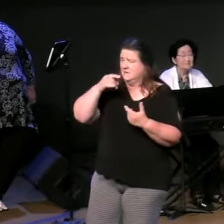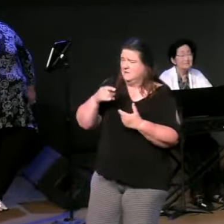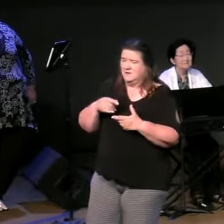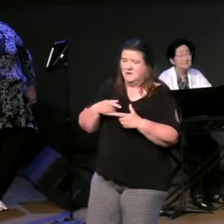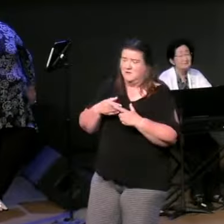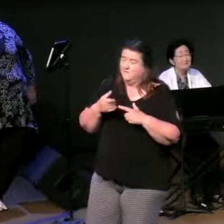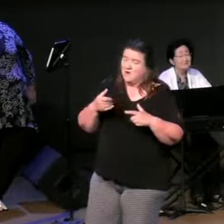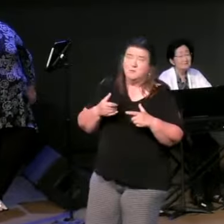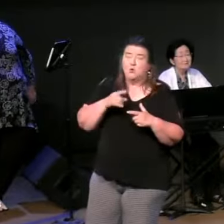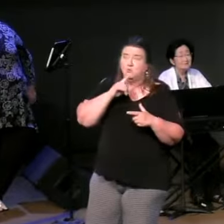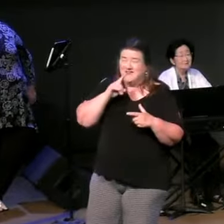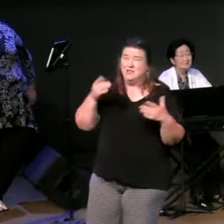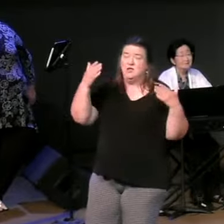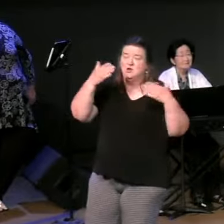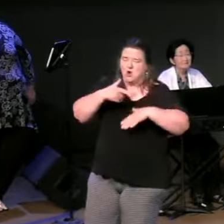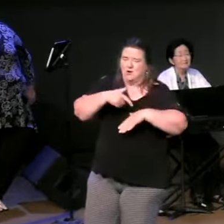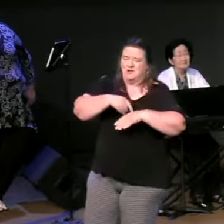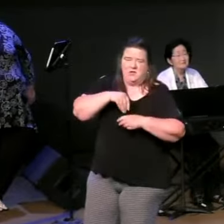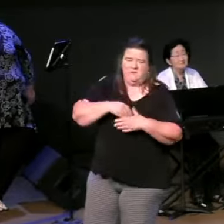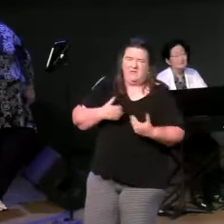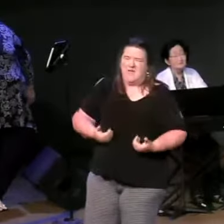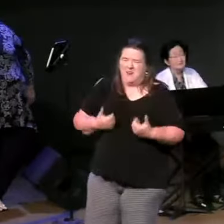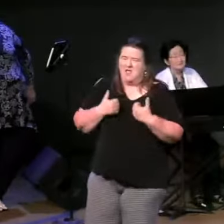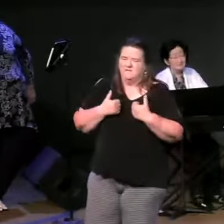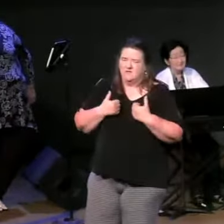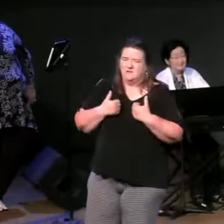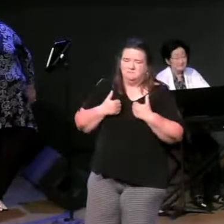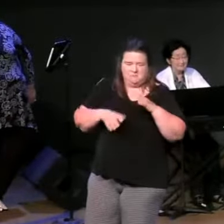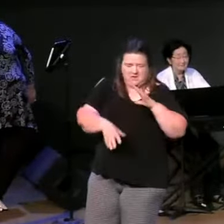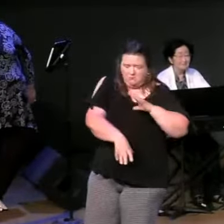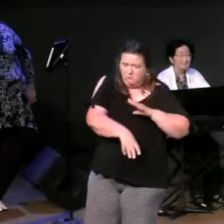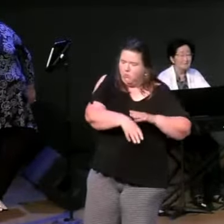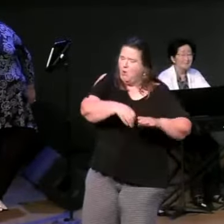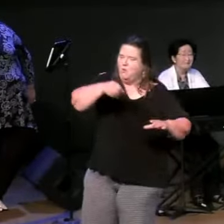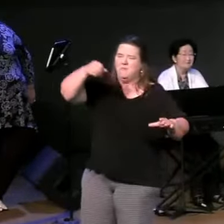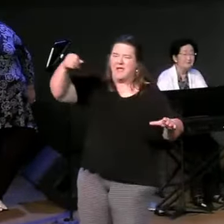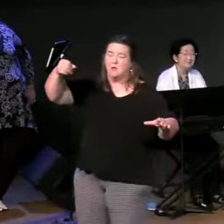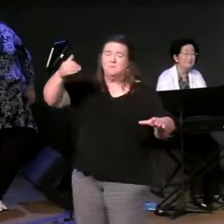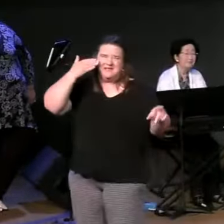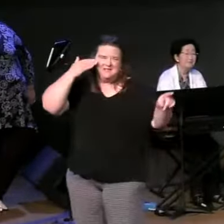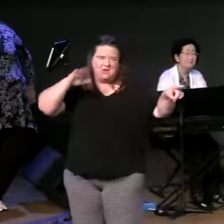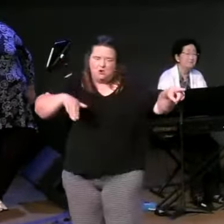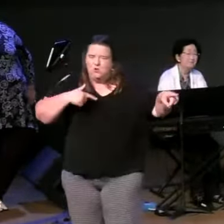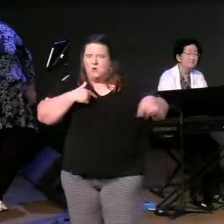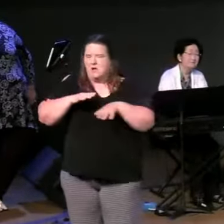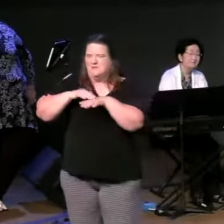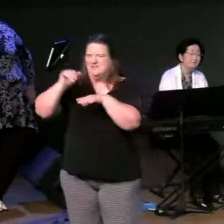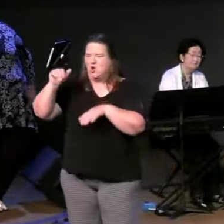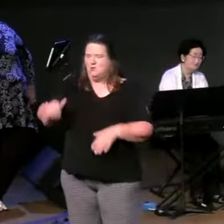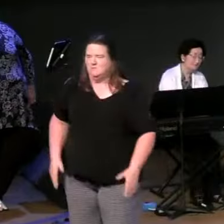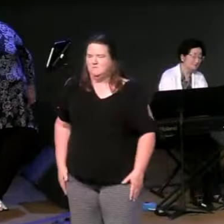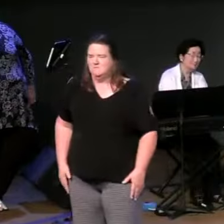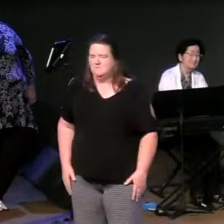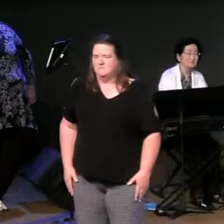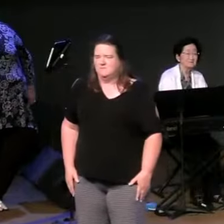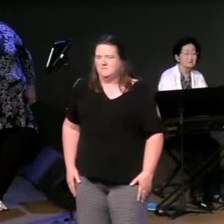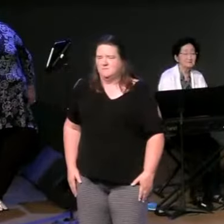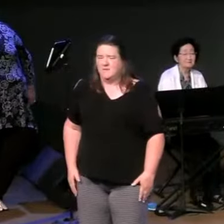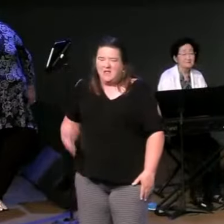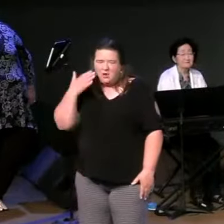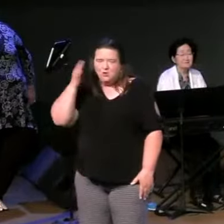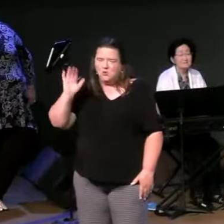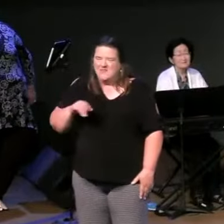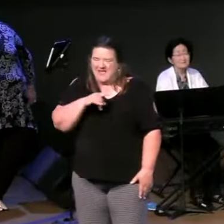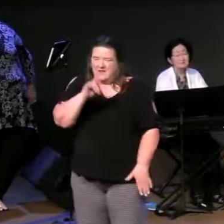of the darkest times of his life, but knew that he had a call in his life to do something in the ministry